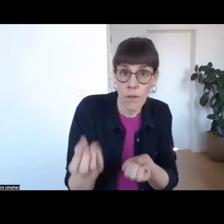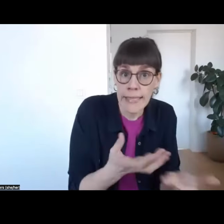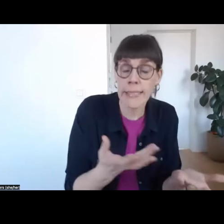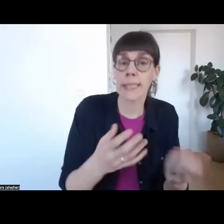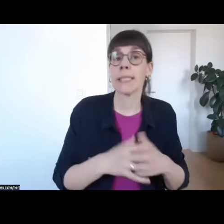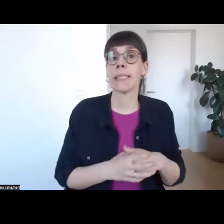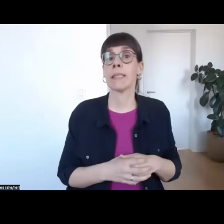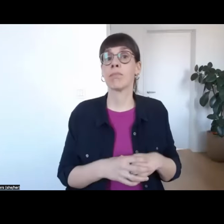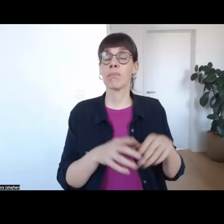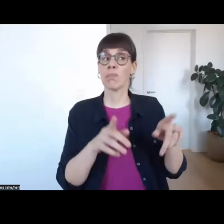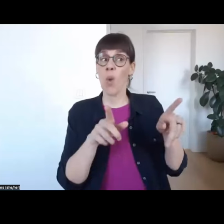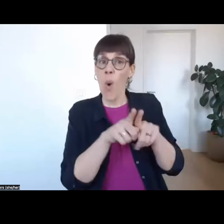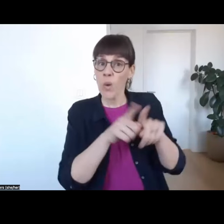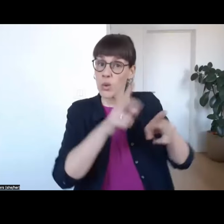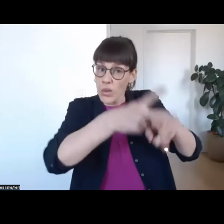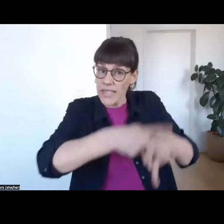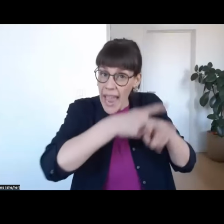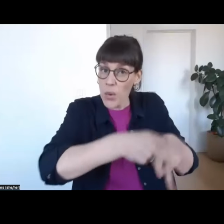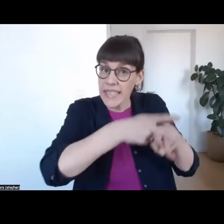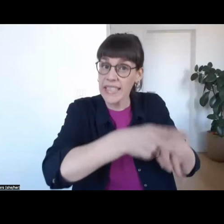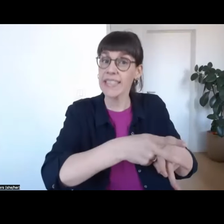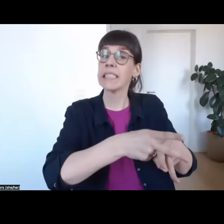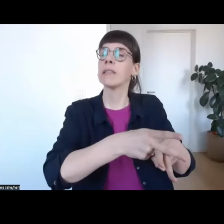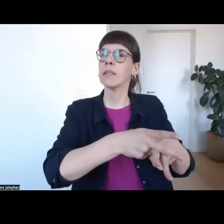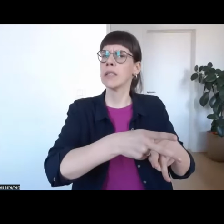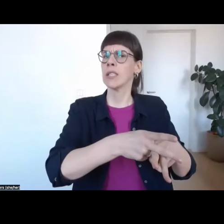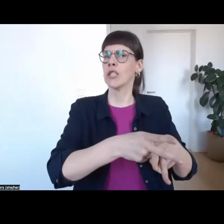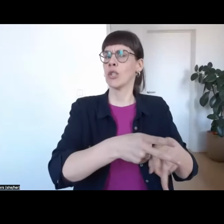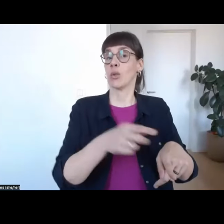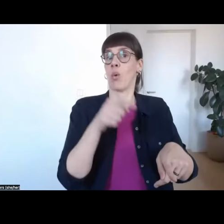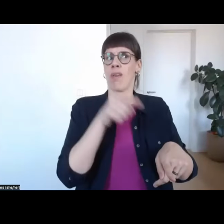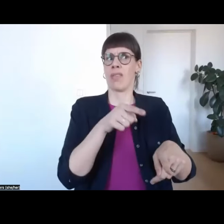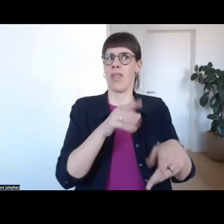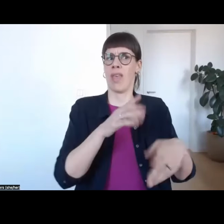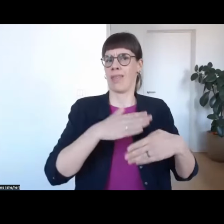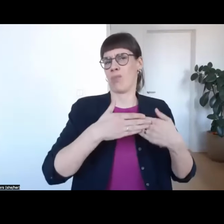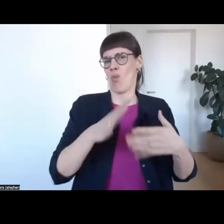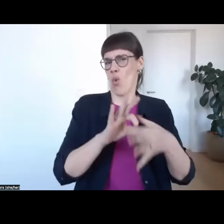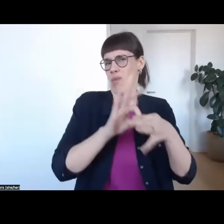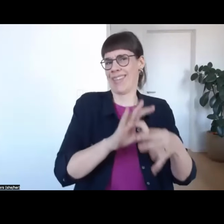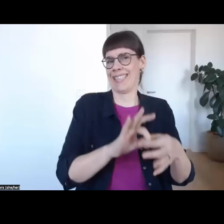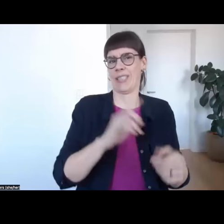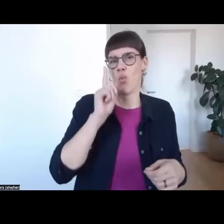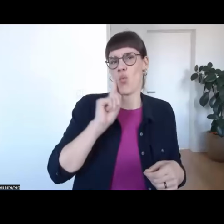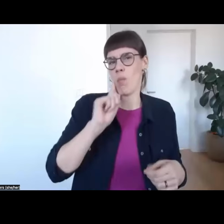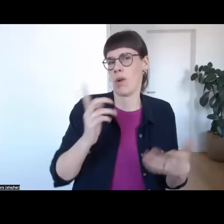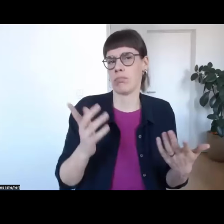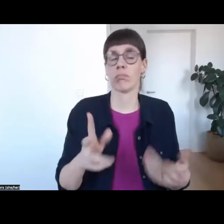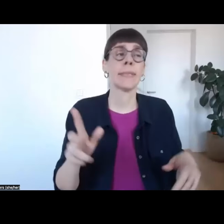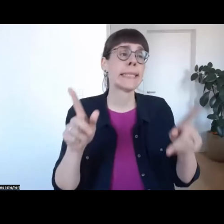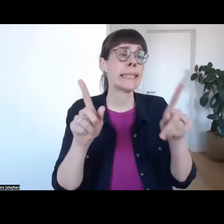resonate? It's a service. It's also seen as a caring profession.